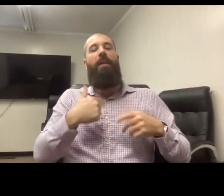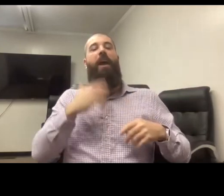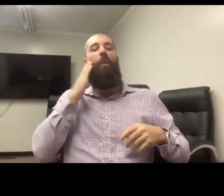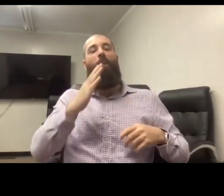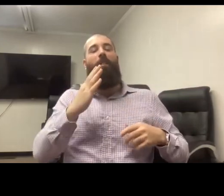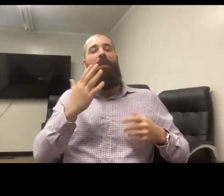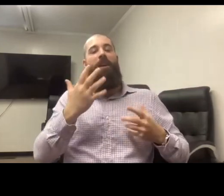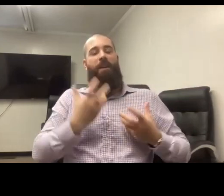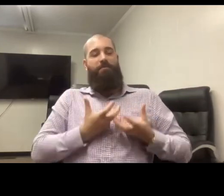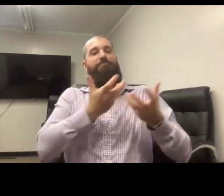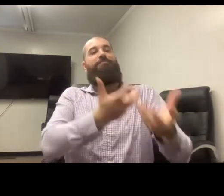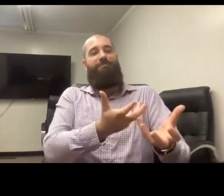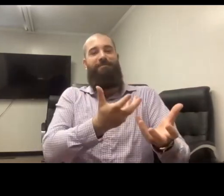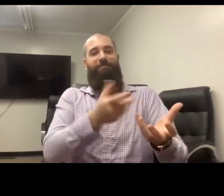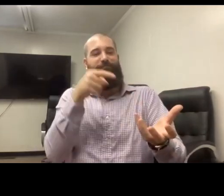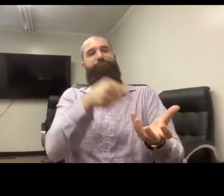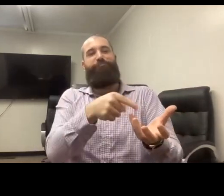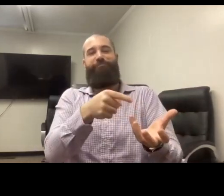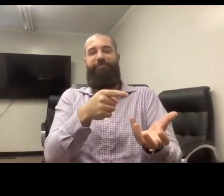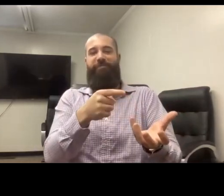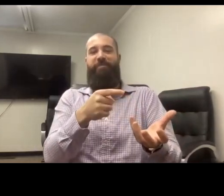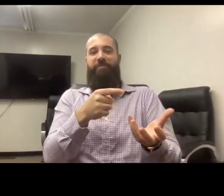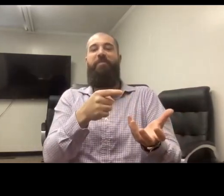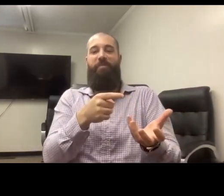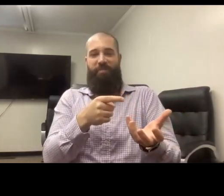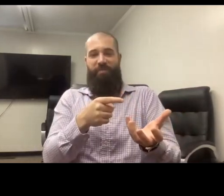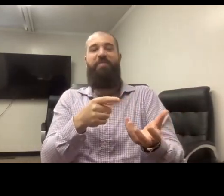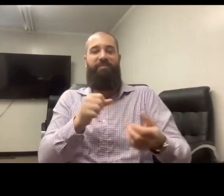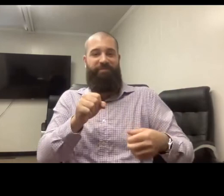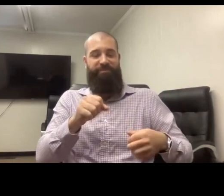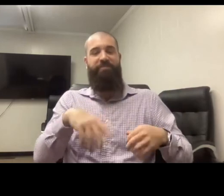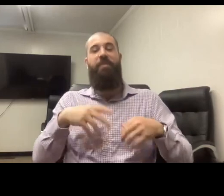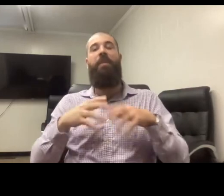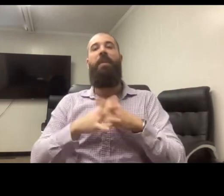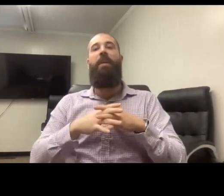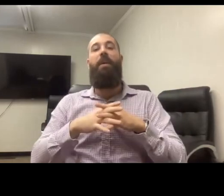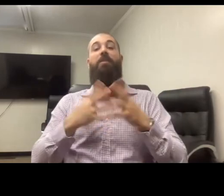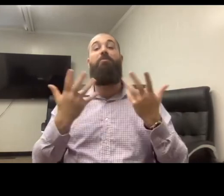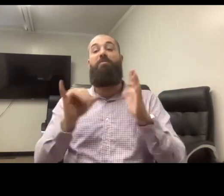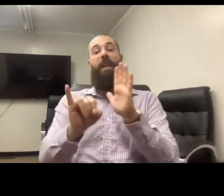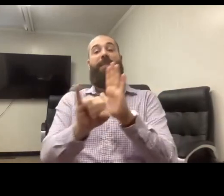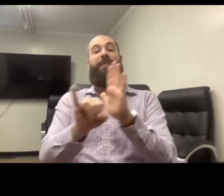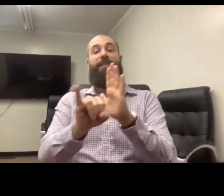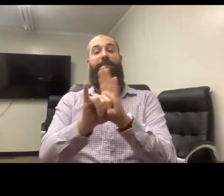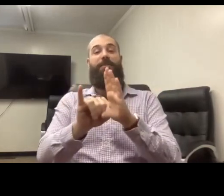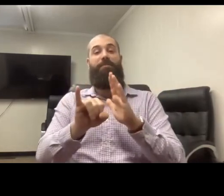or whatever, with, I wish I could communicate that, you know, share that.